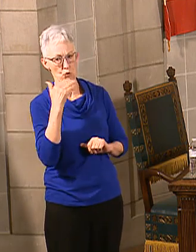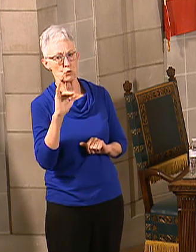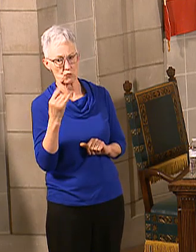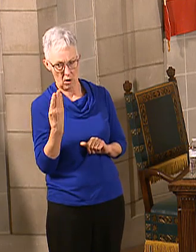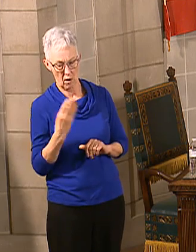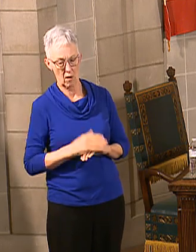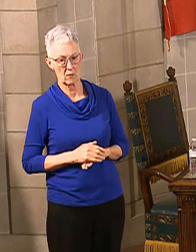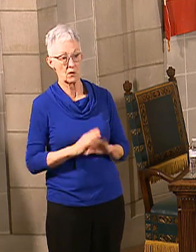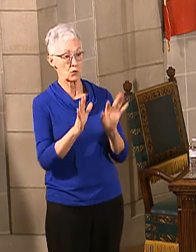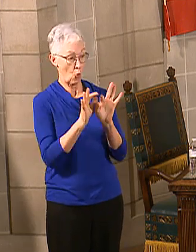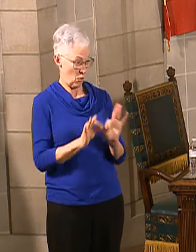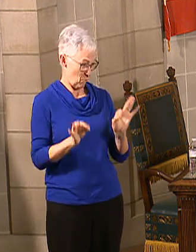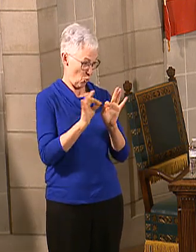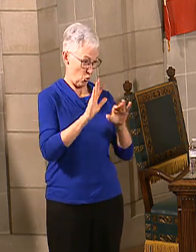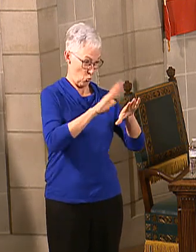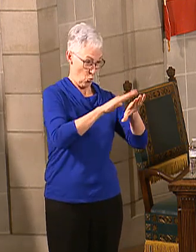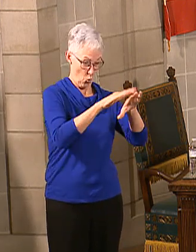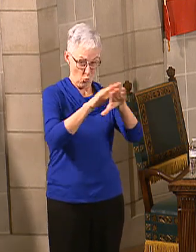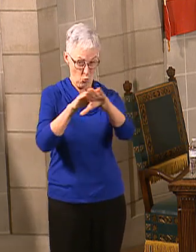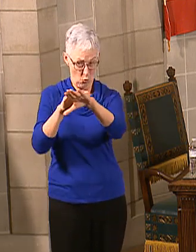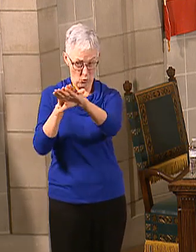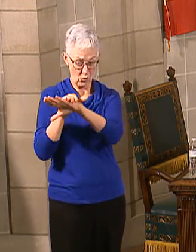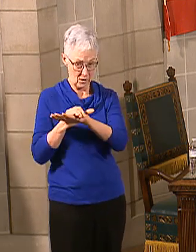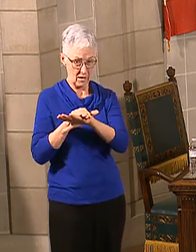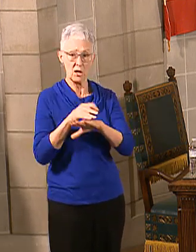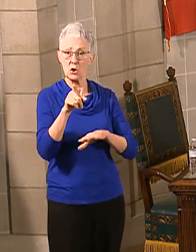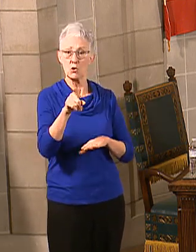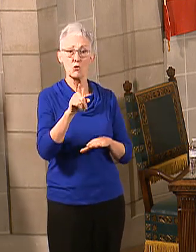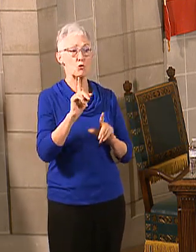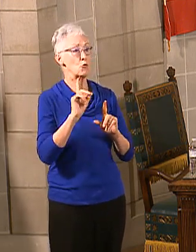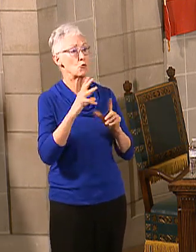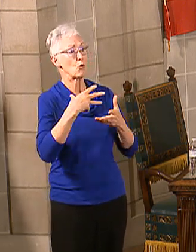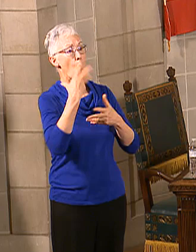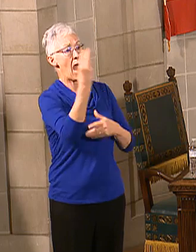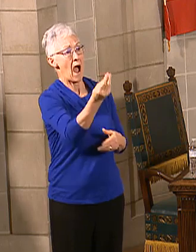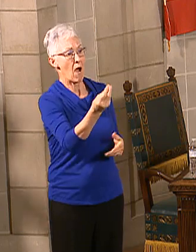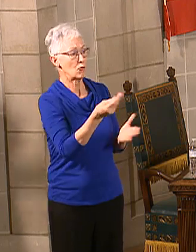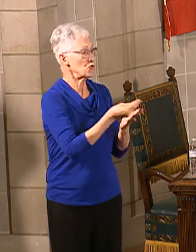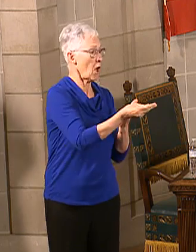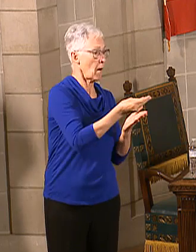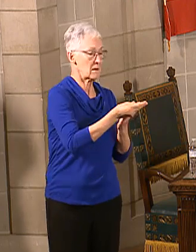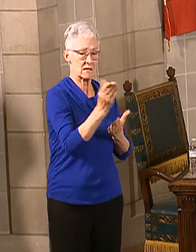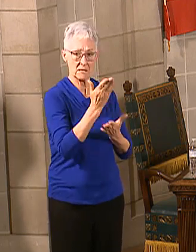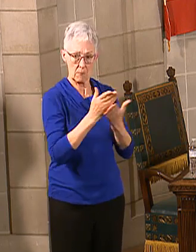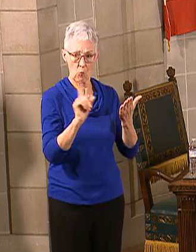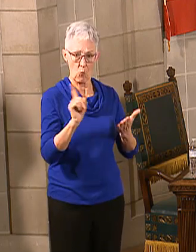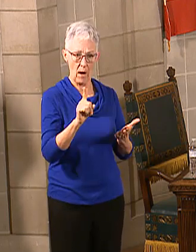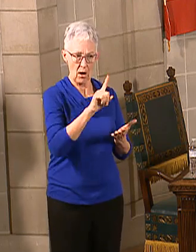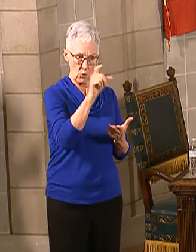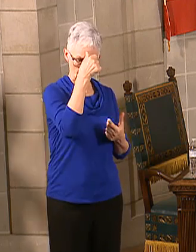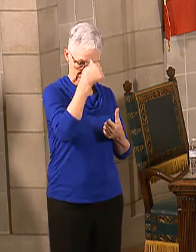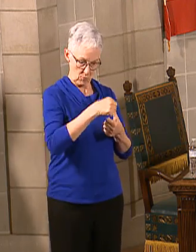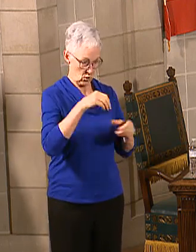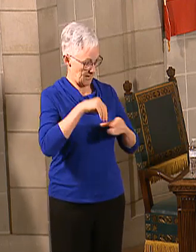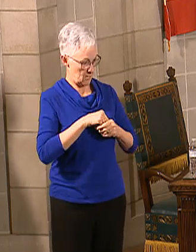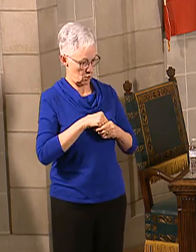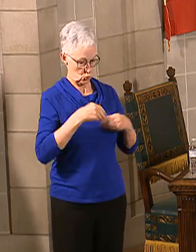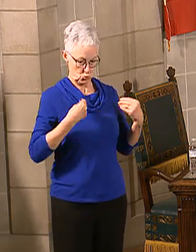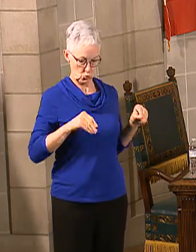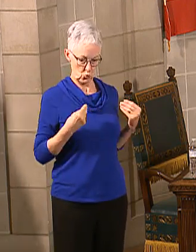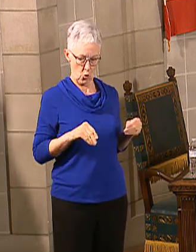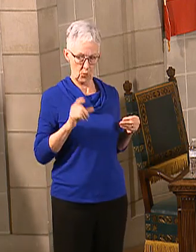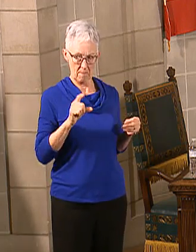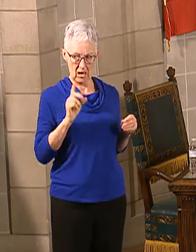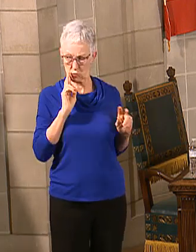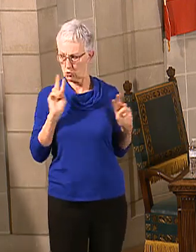shopping, to remember that we are social distancing. We're trying to keep that physical distance, between people to slow the spread of the virus. So